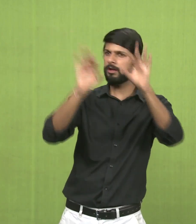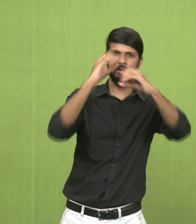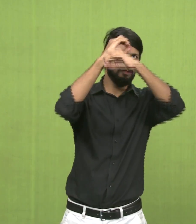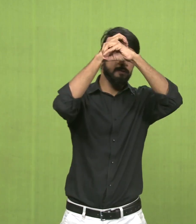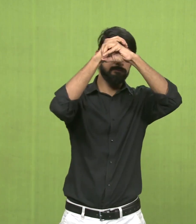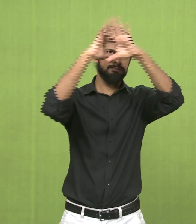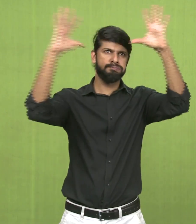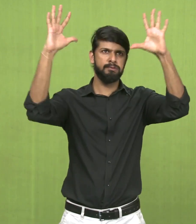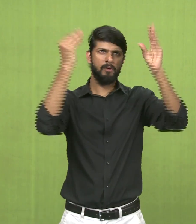Improvisation basically means